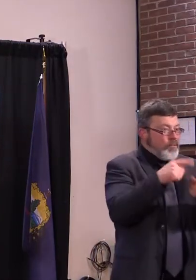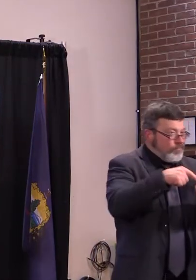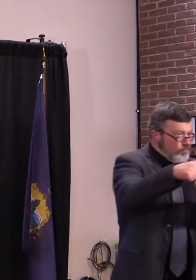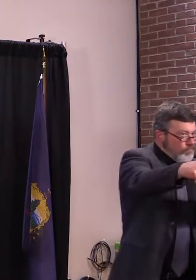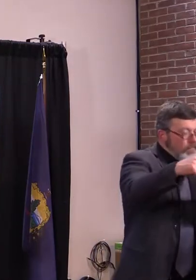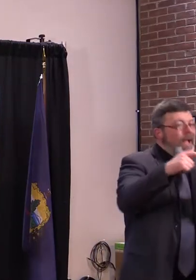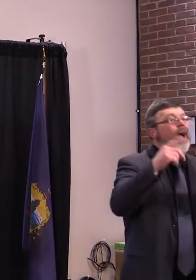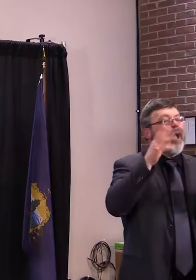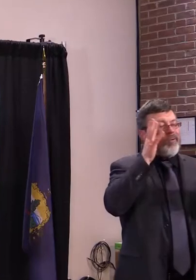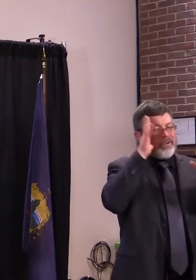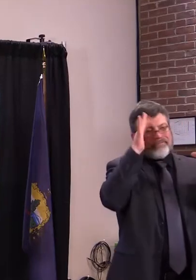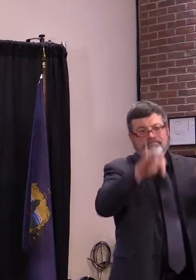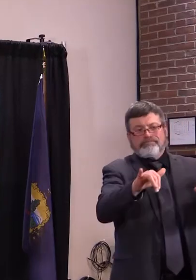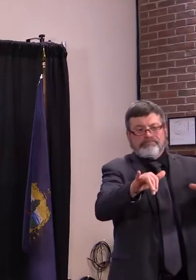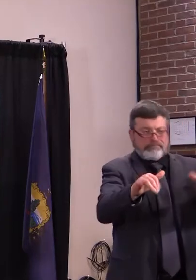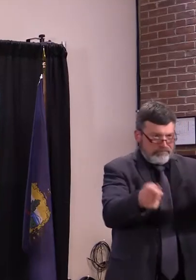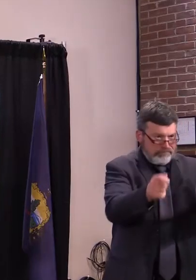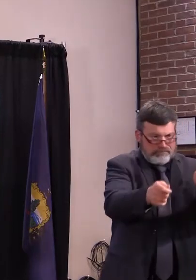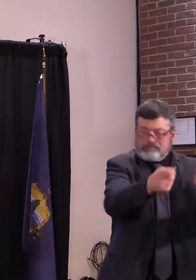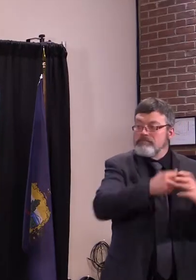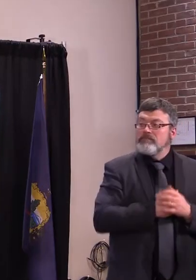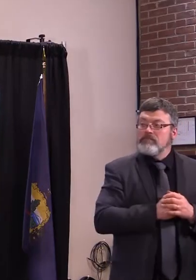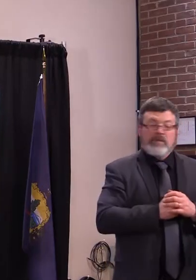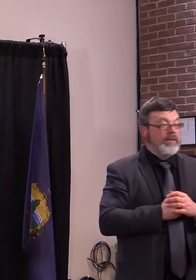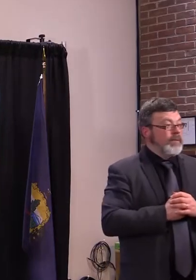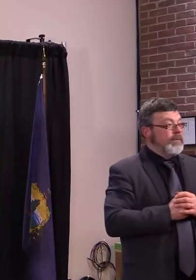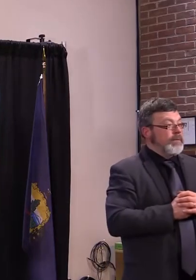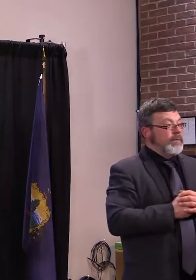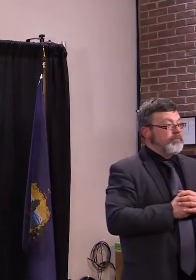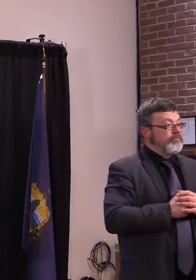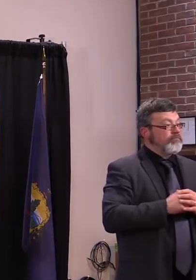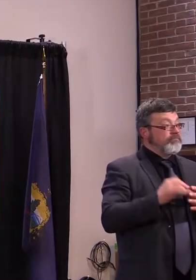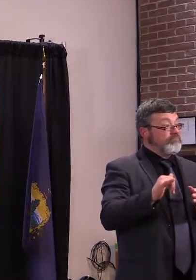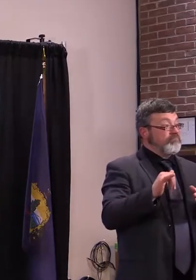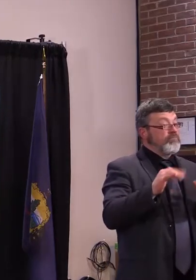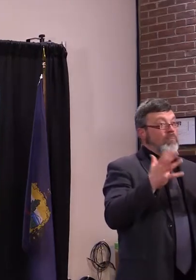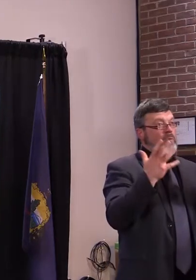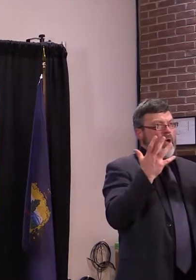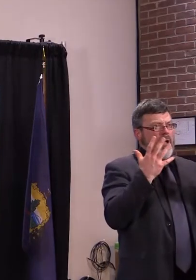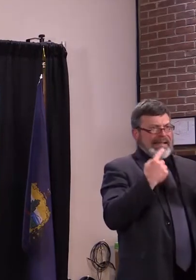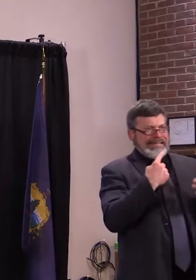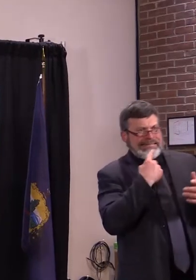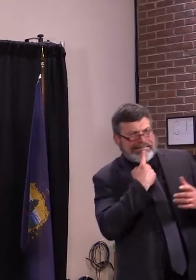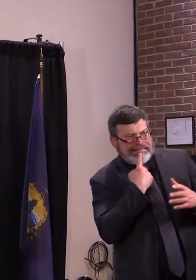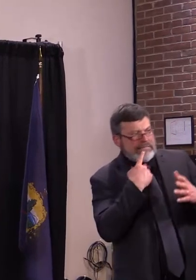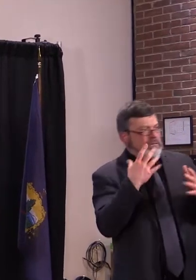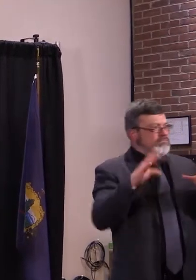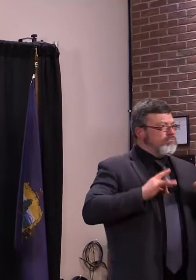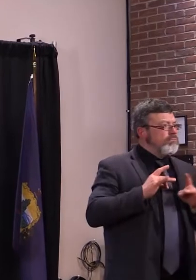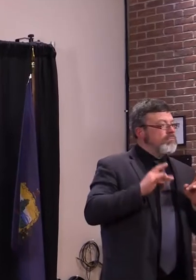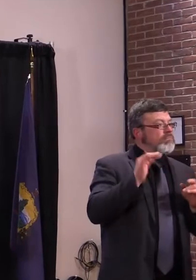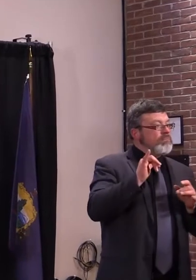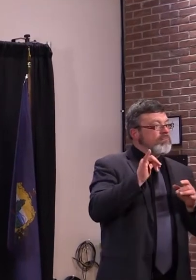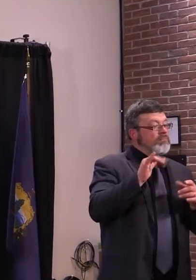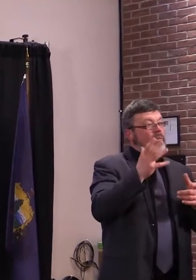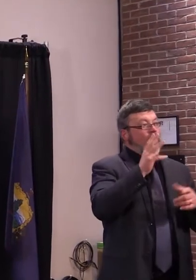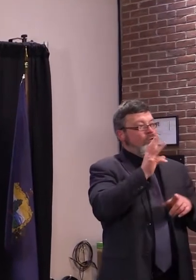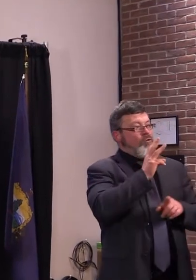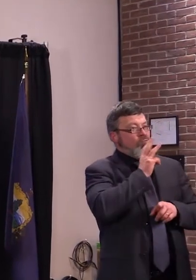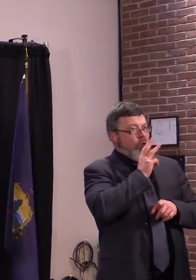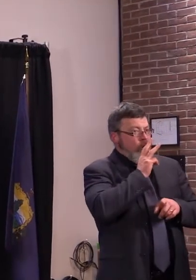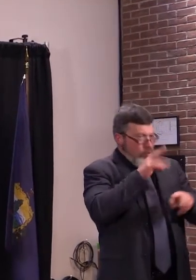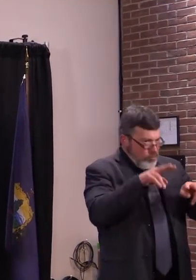We'll continue to integrate current case and serious outcome data, wastewater surveillance monitoring,